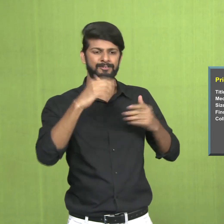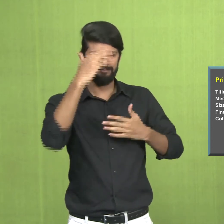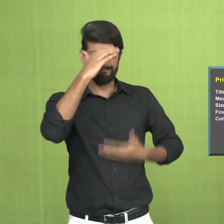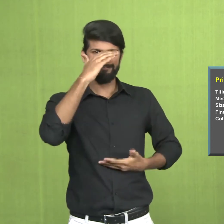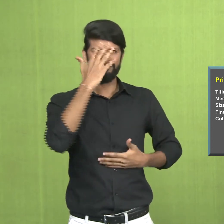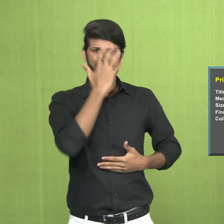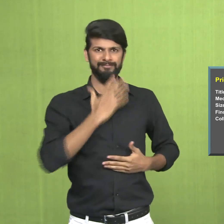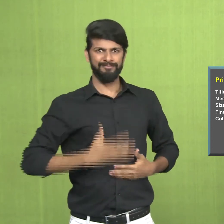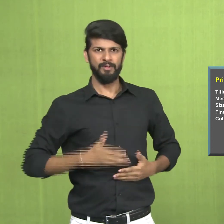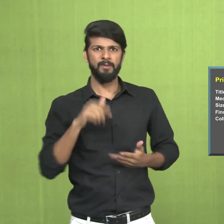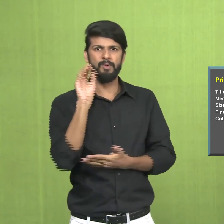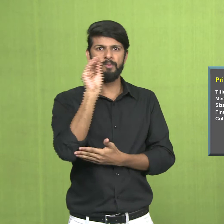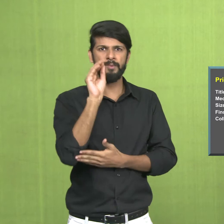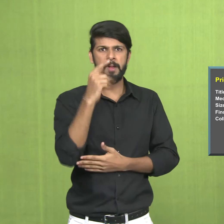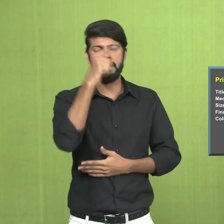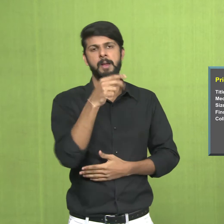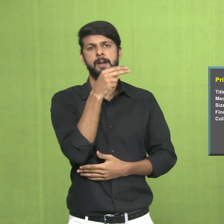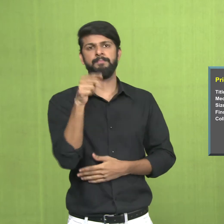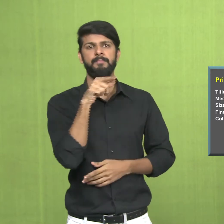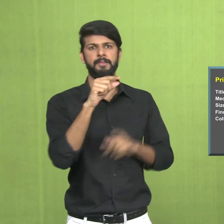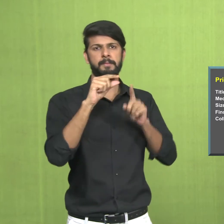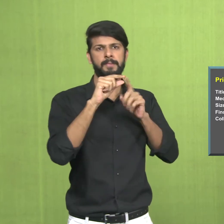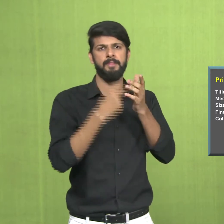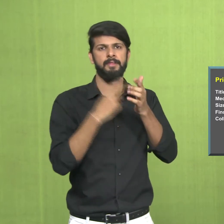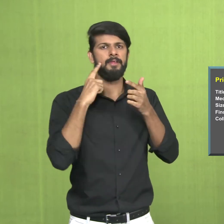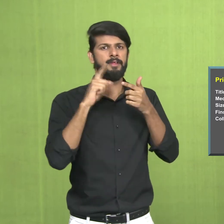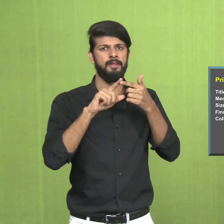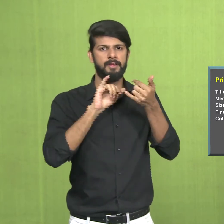This bust, the title is priest bust.